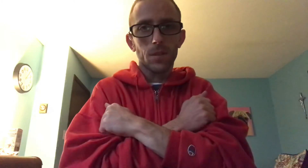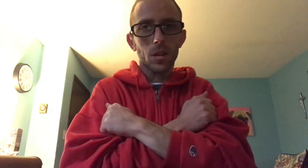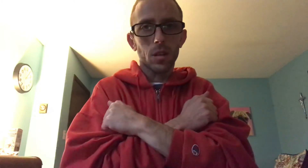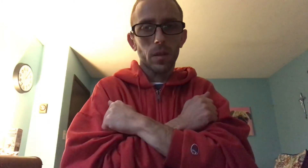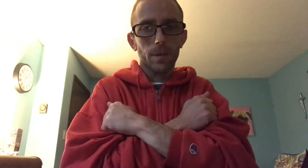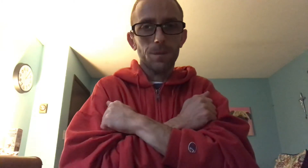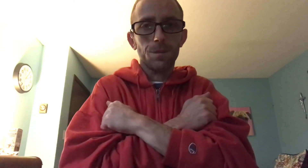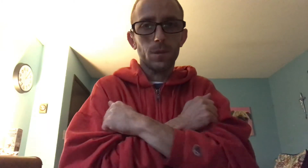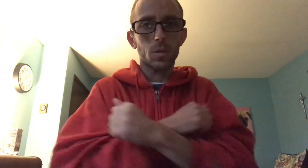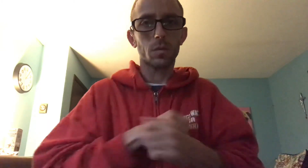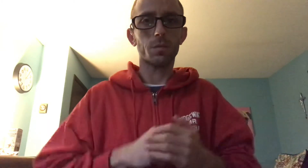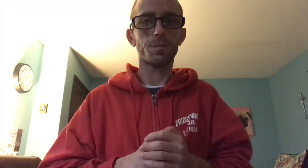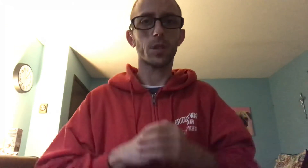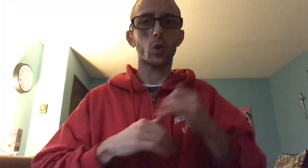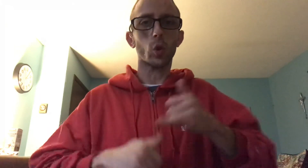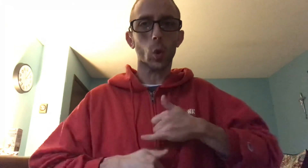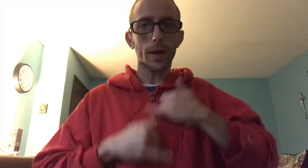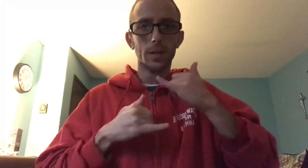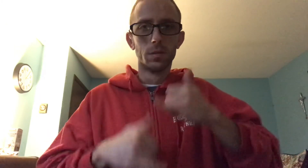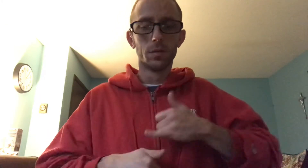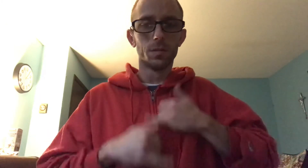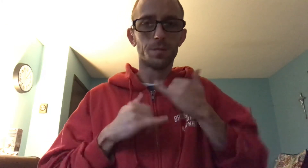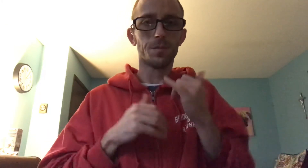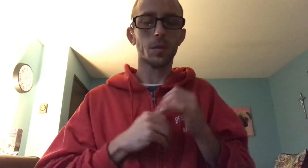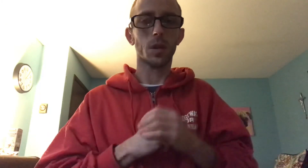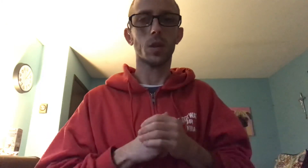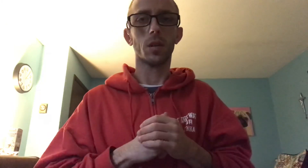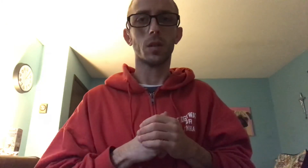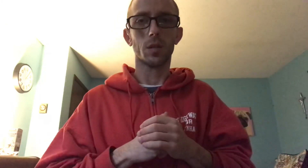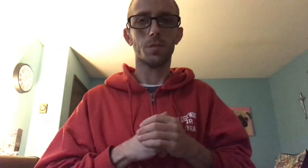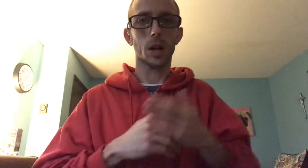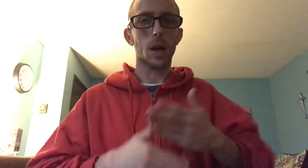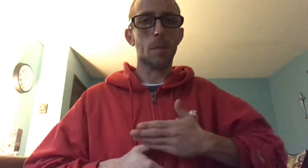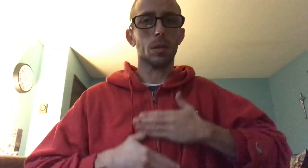love, joy, and happiness,